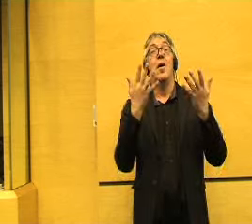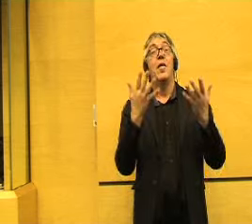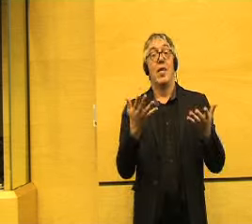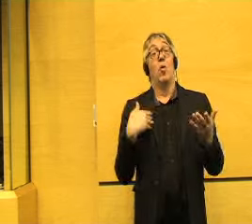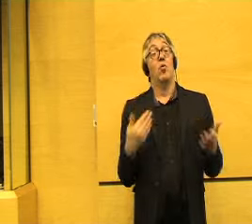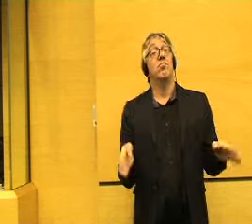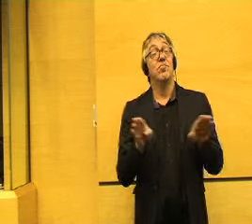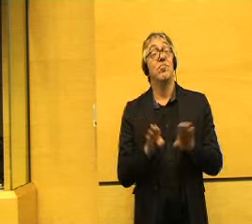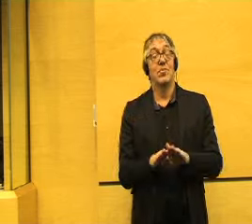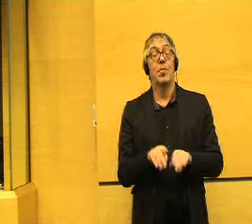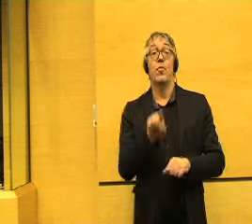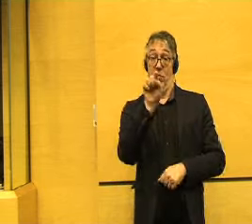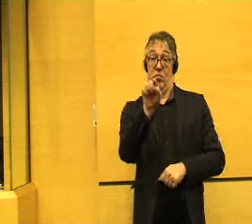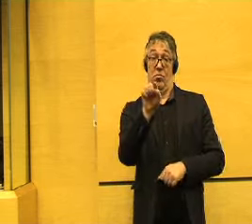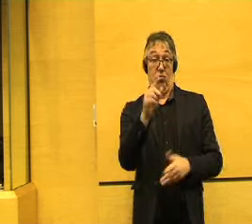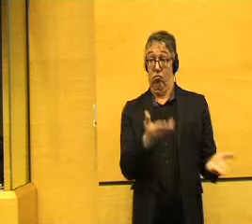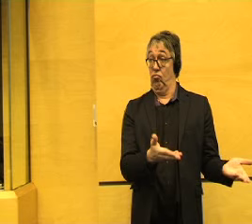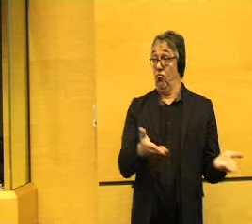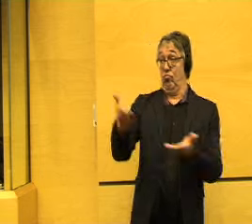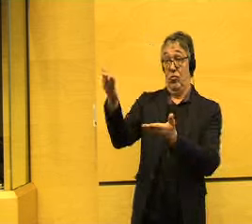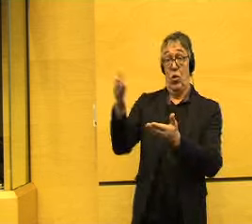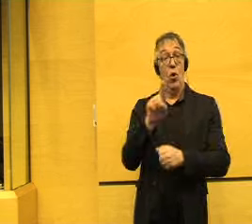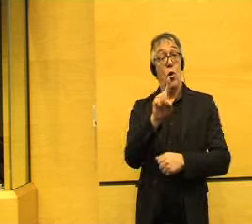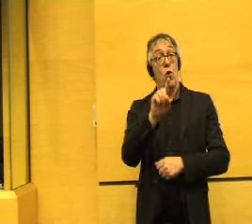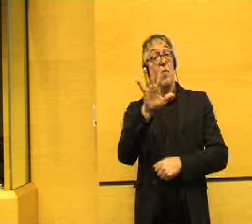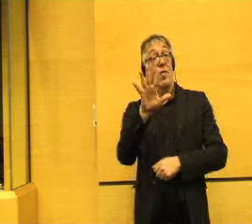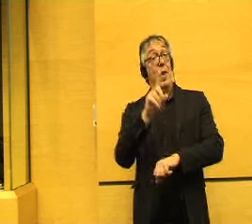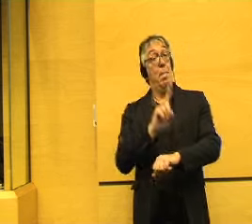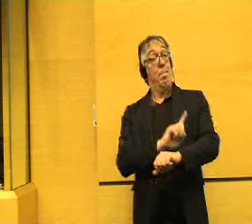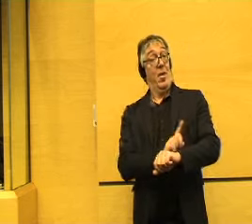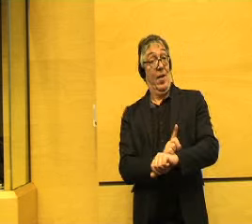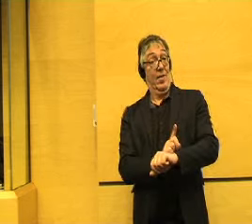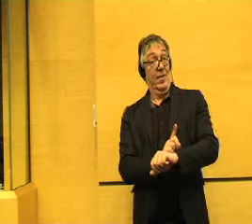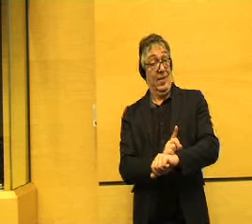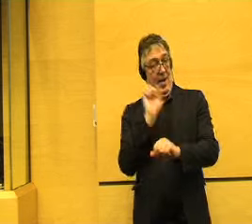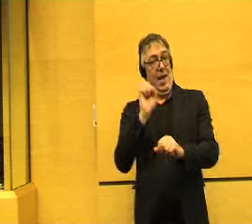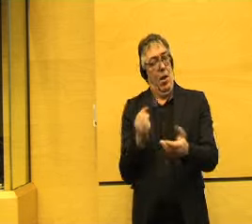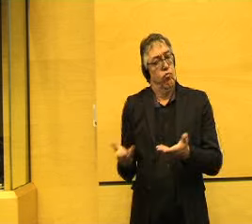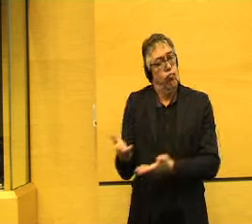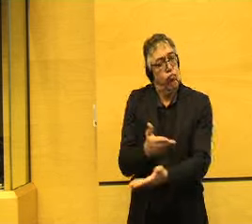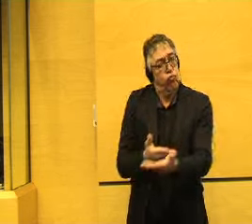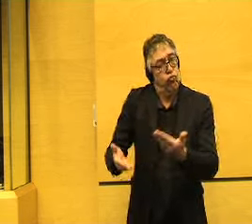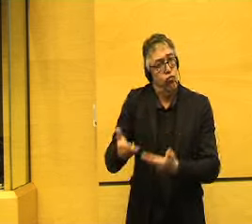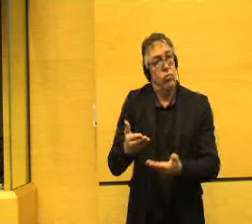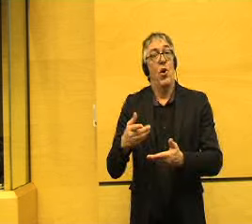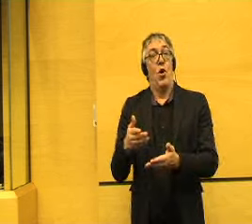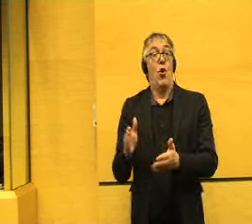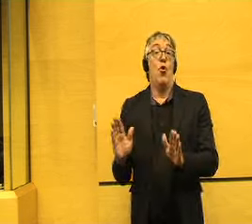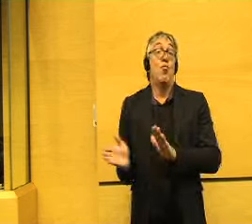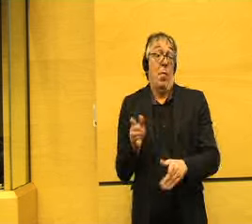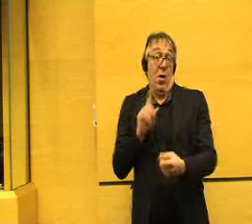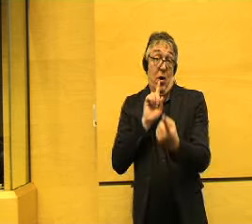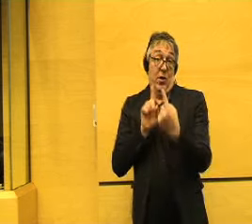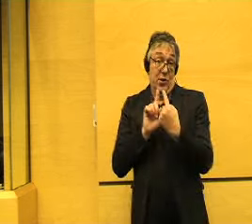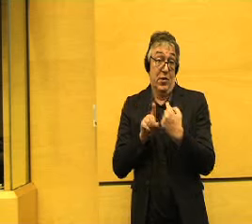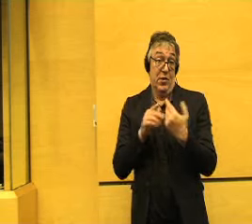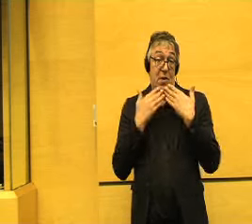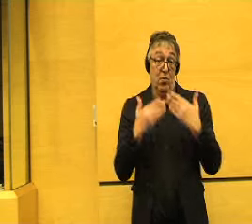minutes for the delegation of the State Party to organize themselves in order to reply. Thank you very much.